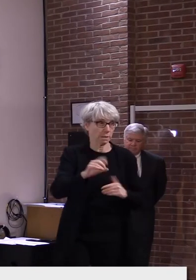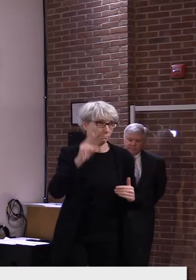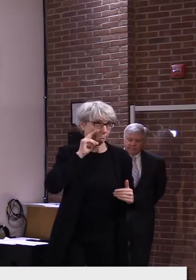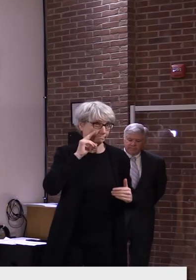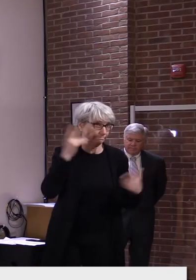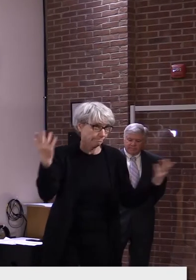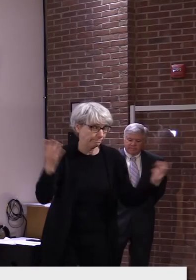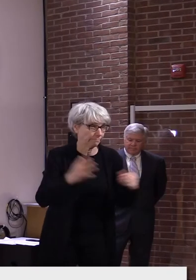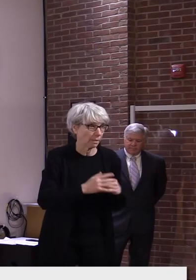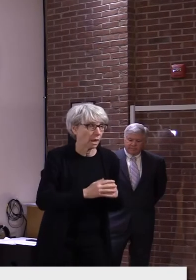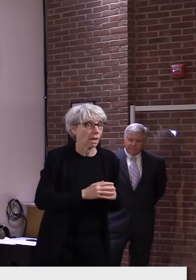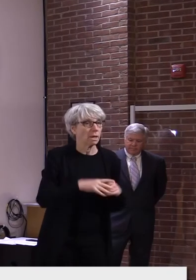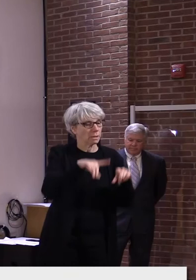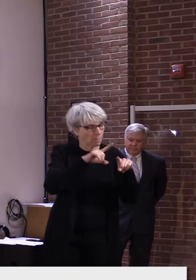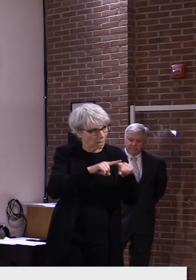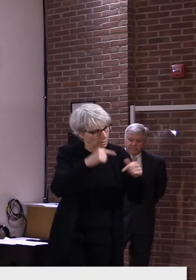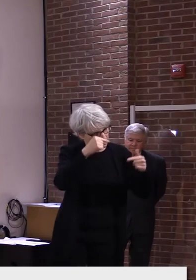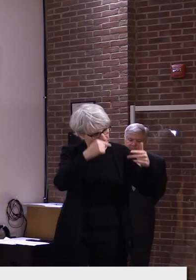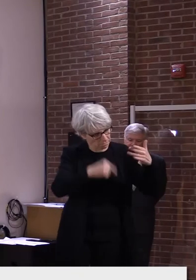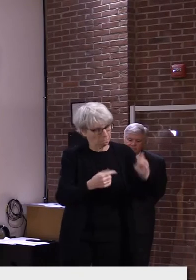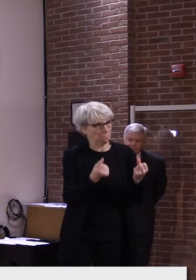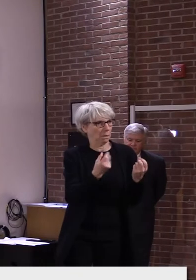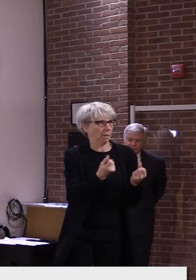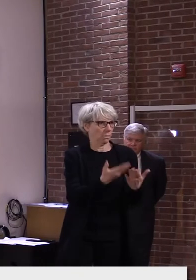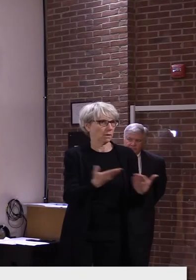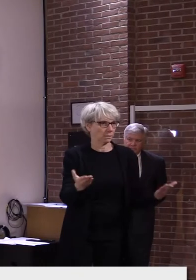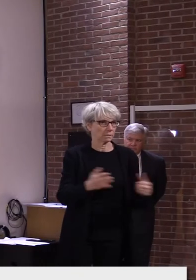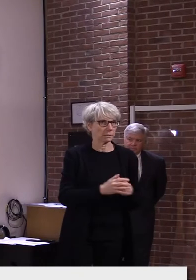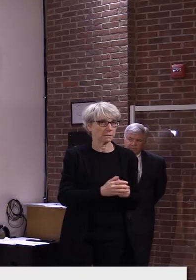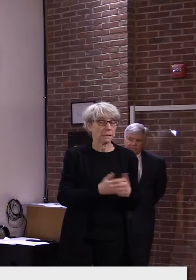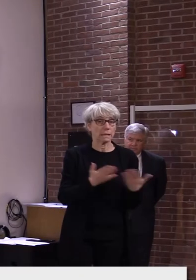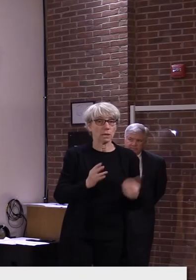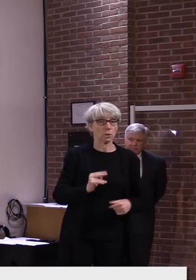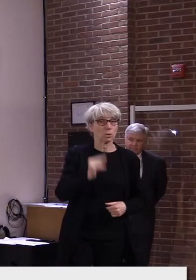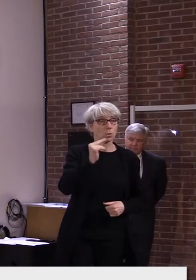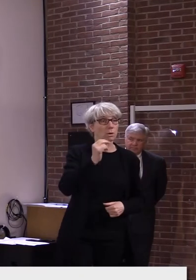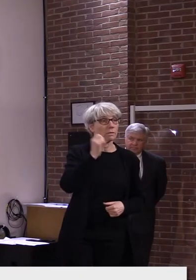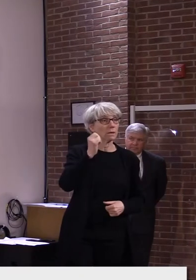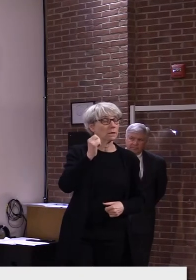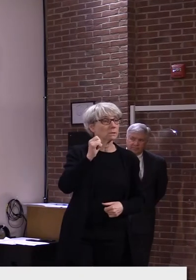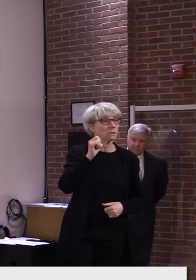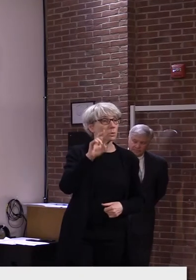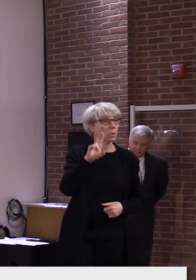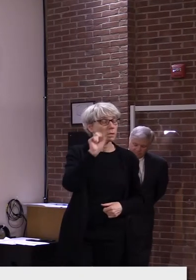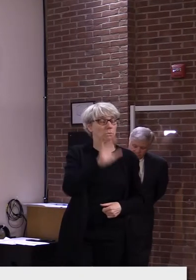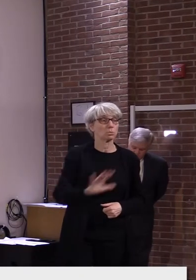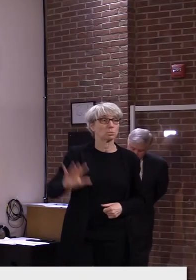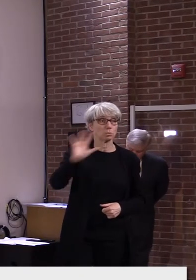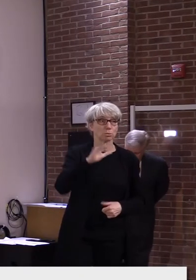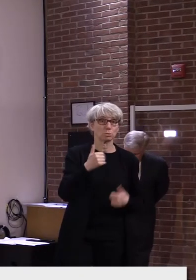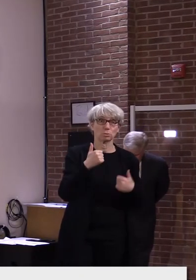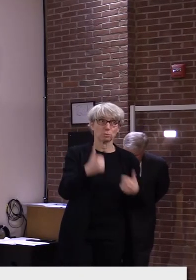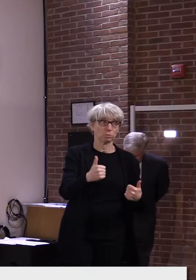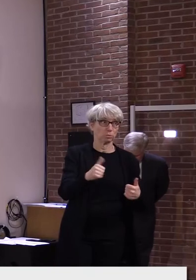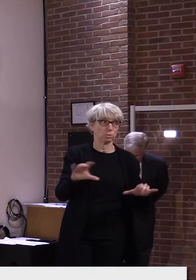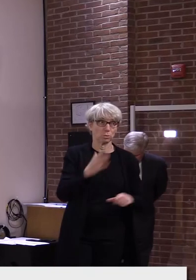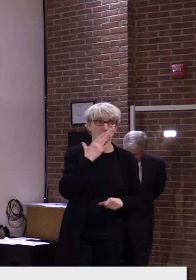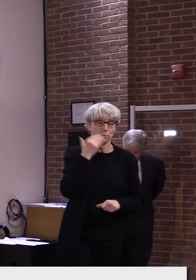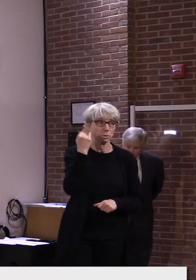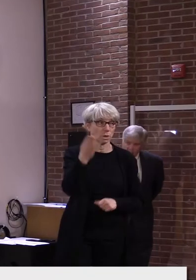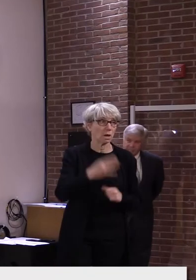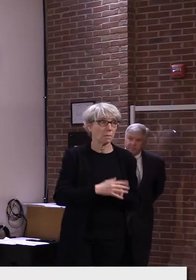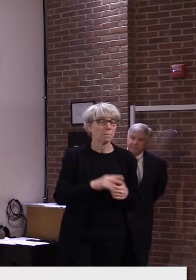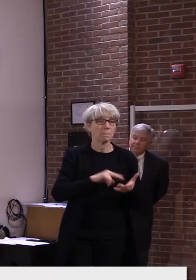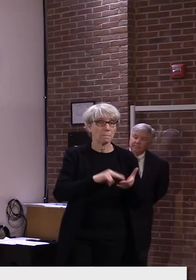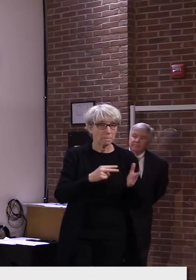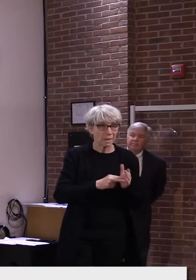play. I believe we in the Northeast are doing our best, and we are going to have a region-wide ability